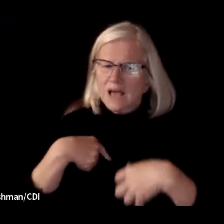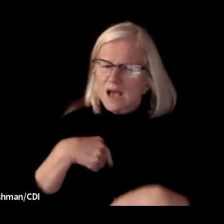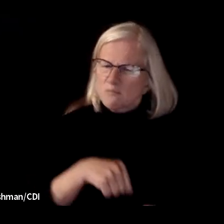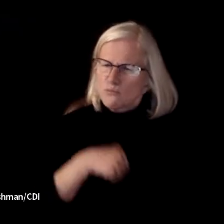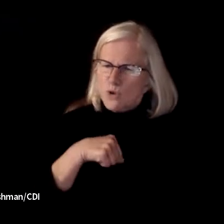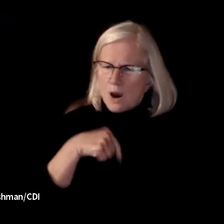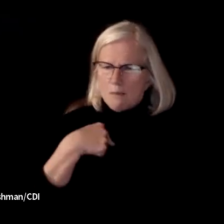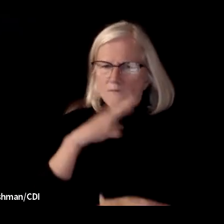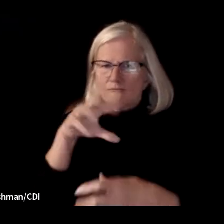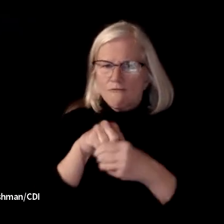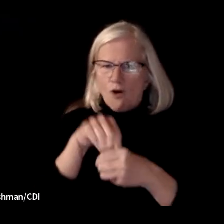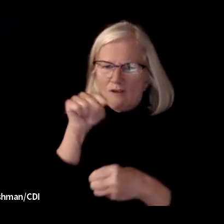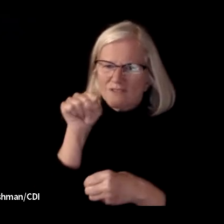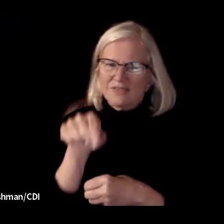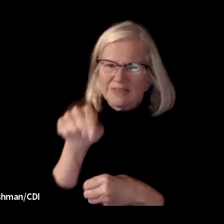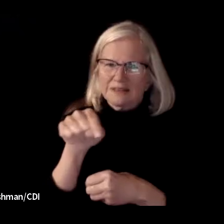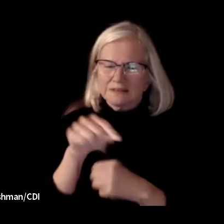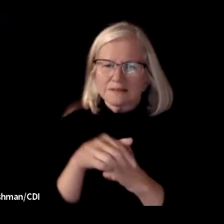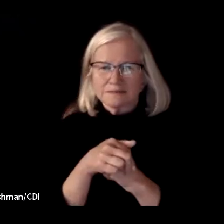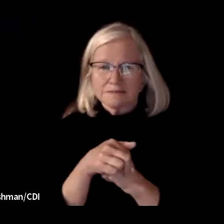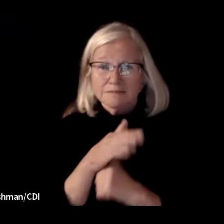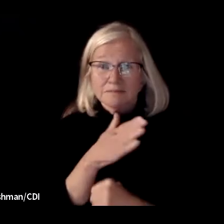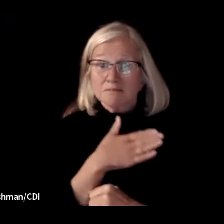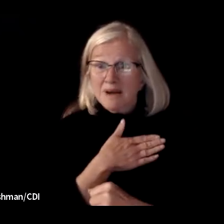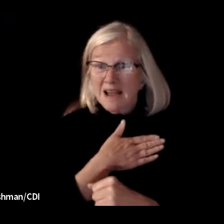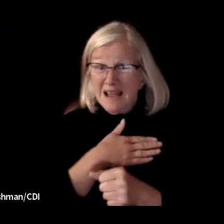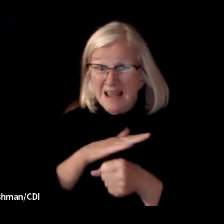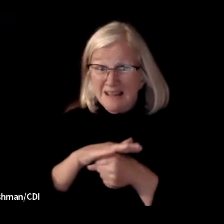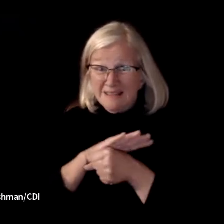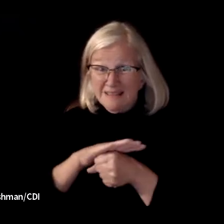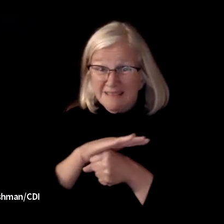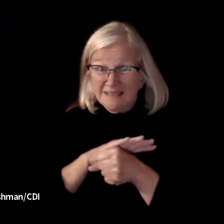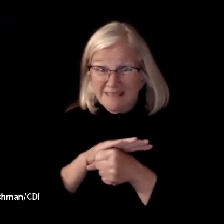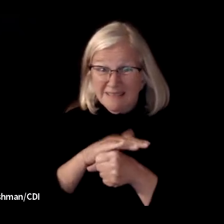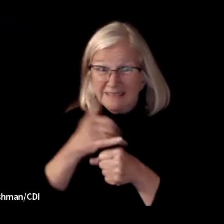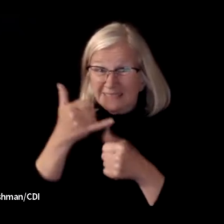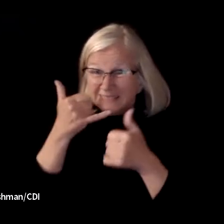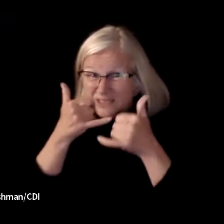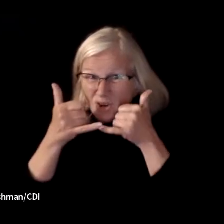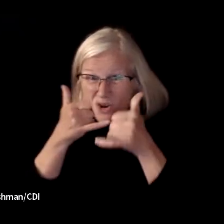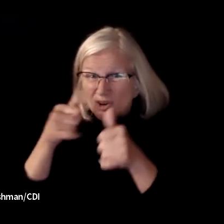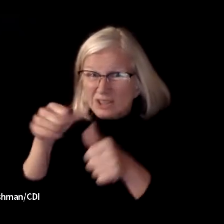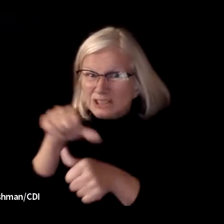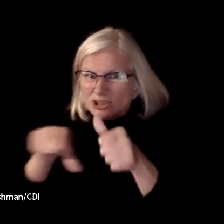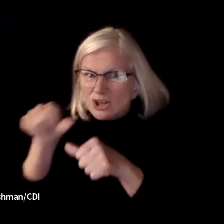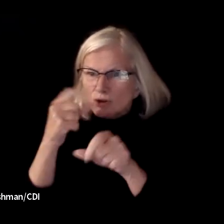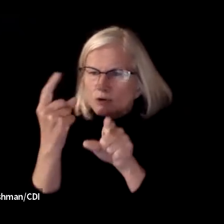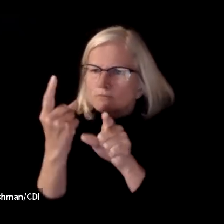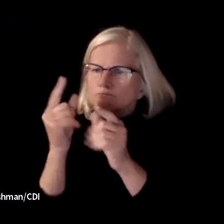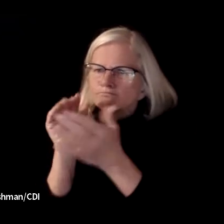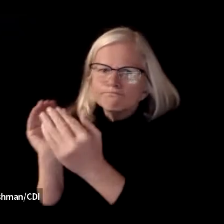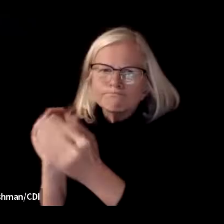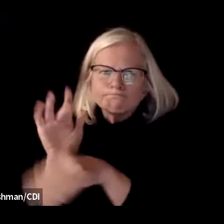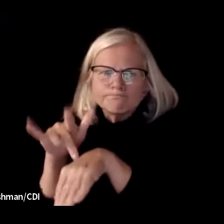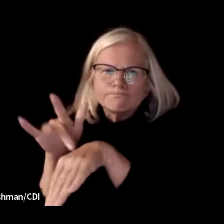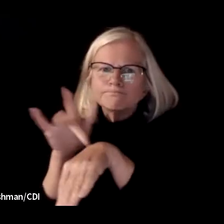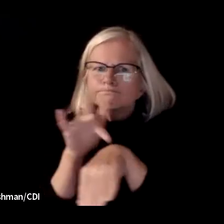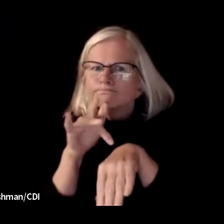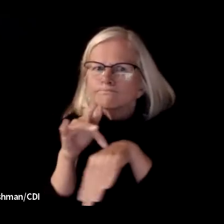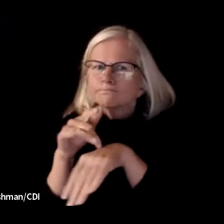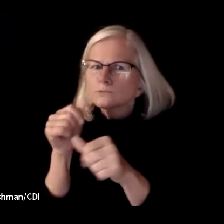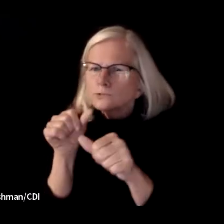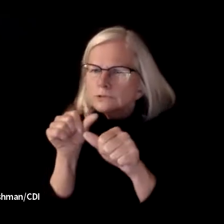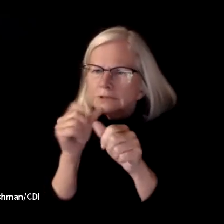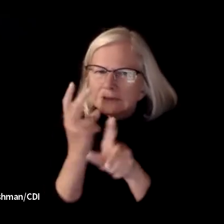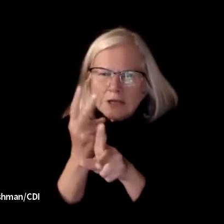very closely together, and we communicate regularly regarding our patient needs and our respective resources, whether that be people resources,